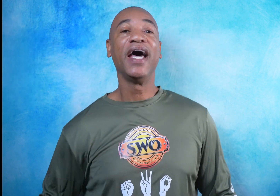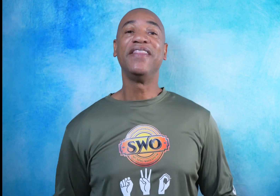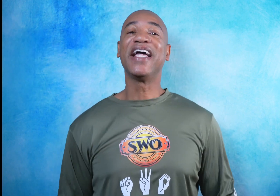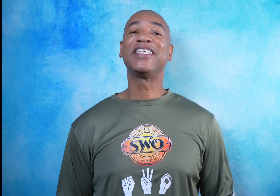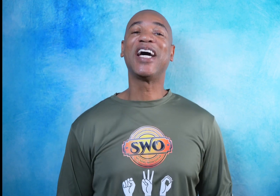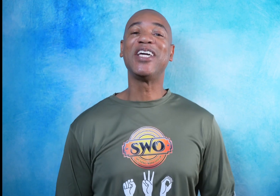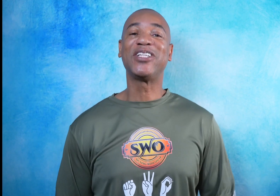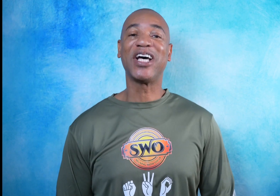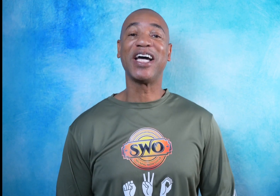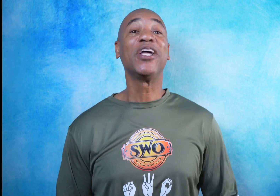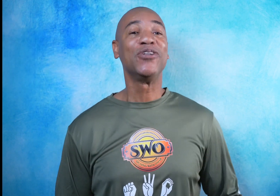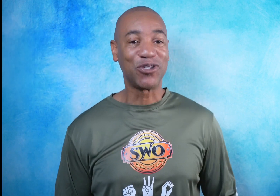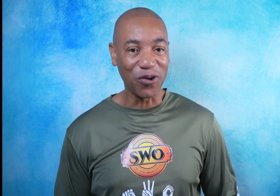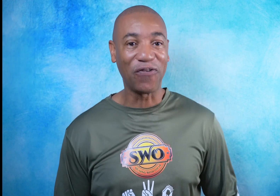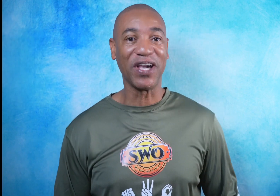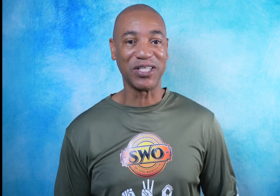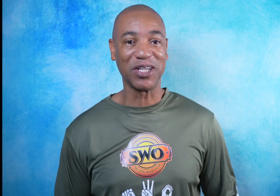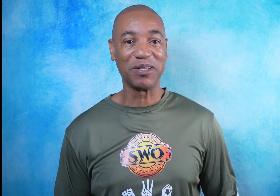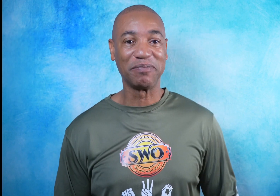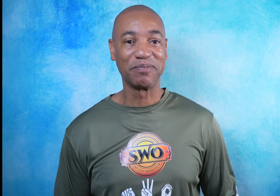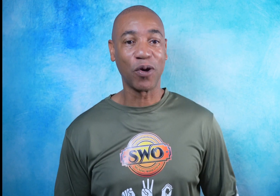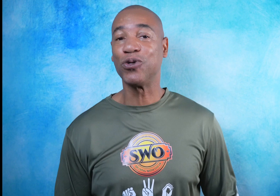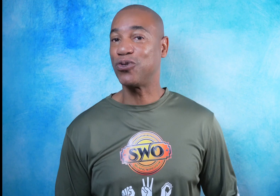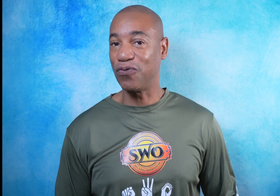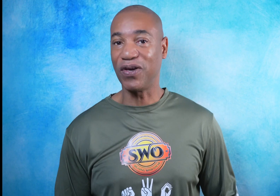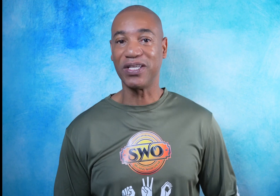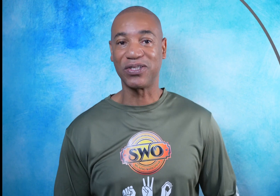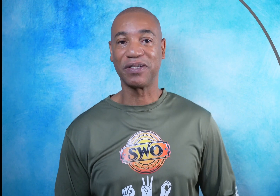That is how you sign two-faced or two-faced.